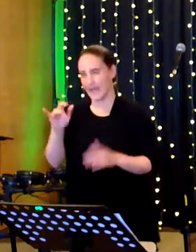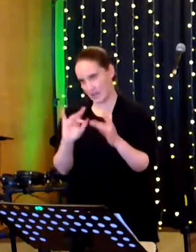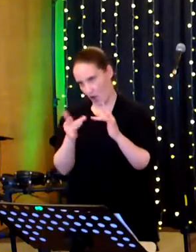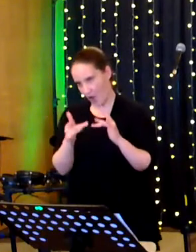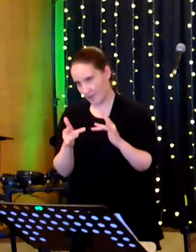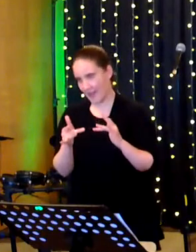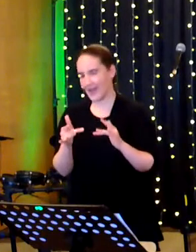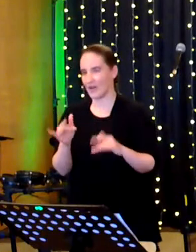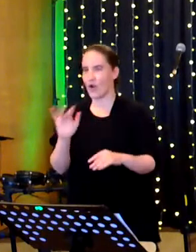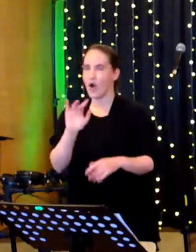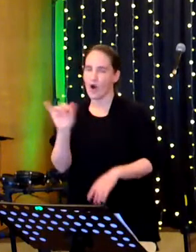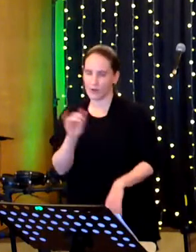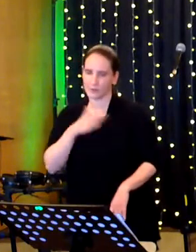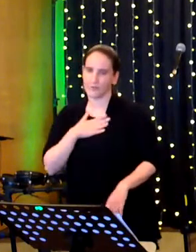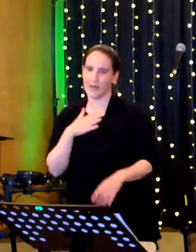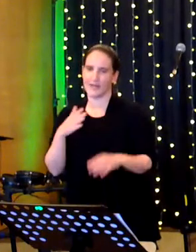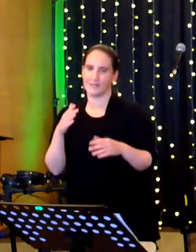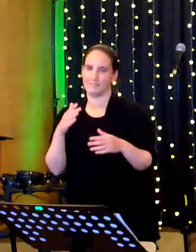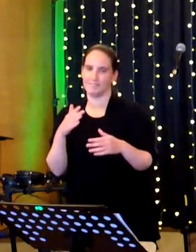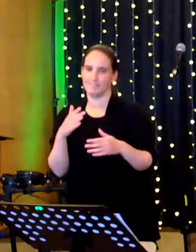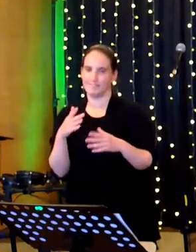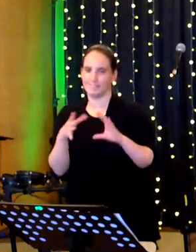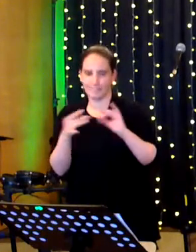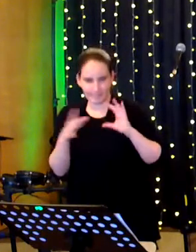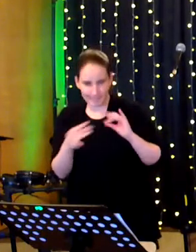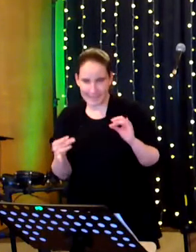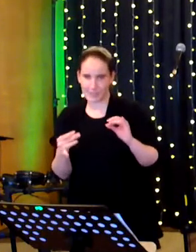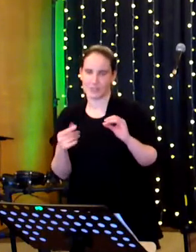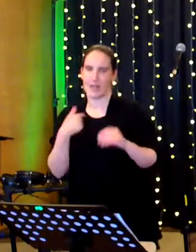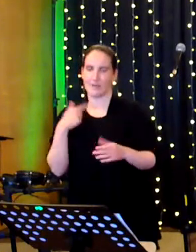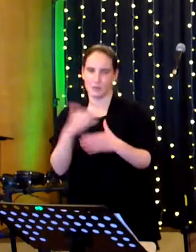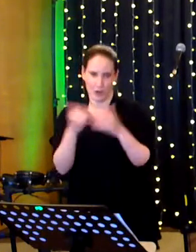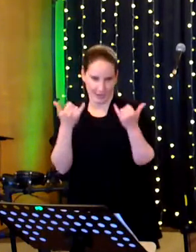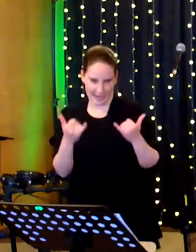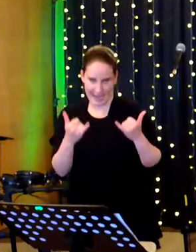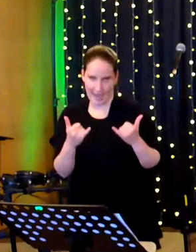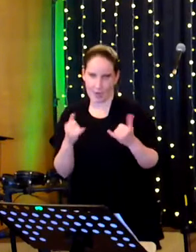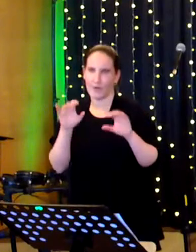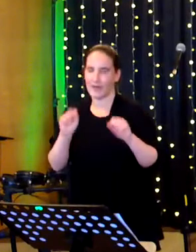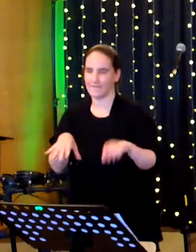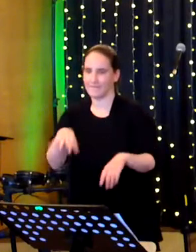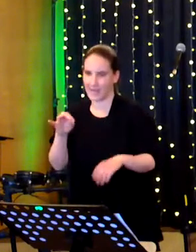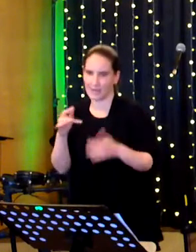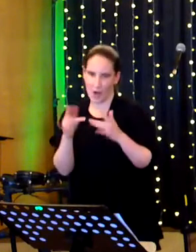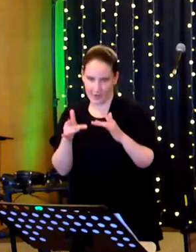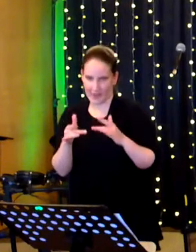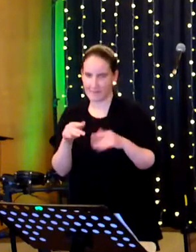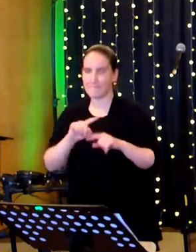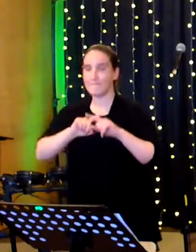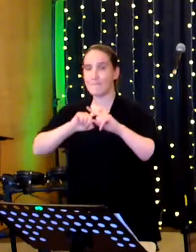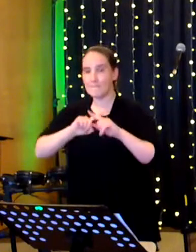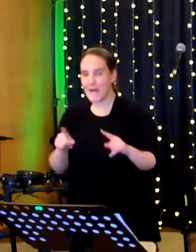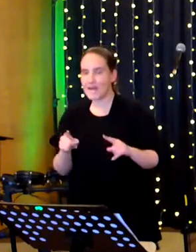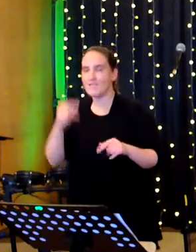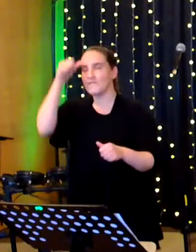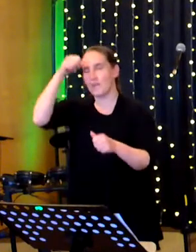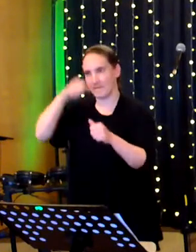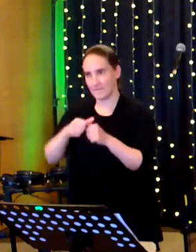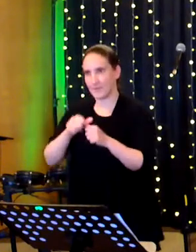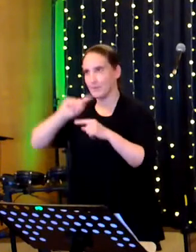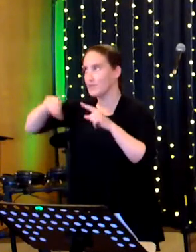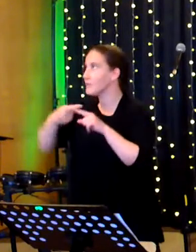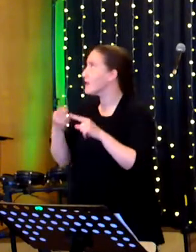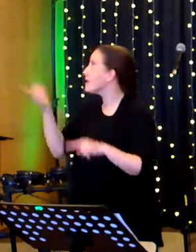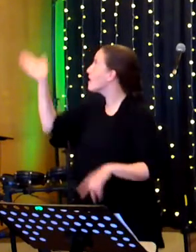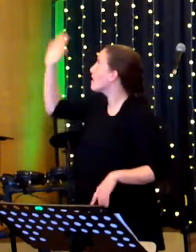feel free to take a look at that when you get a chance. So that's the first thing. When God gives us a revelation, oftentimes it's personal. And I don't know if you've ever experienced